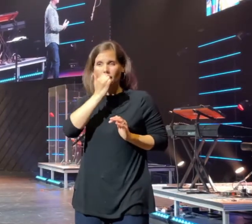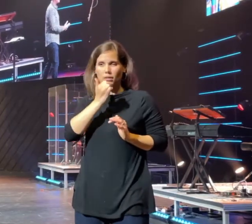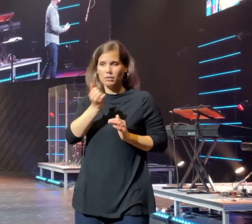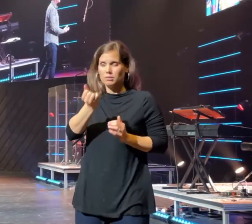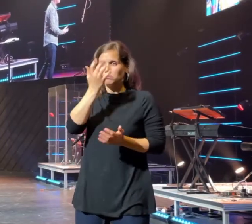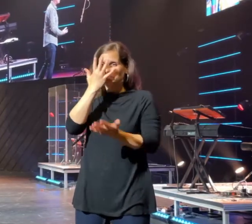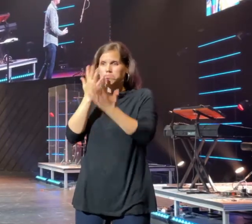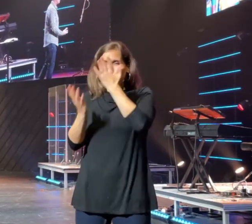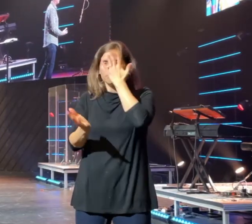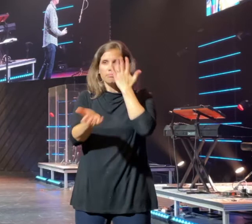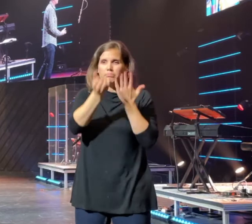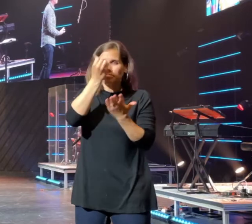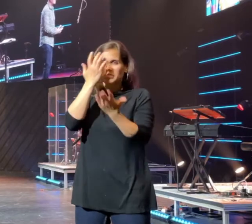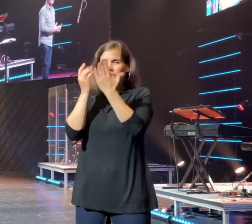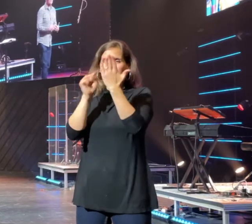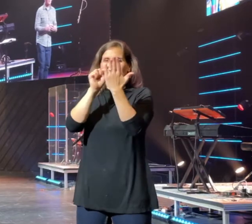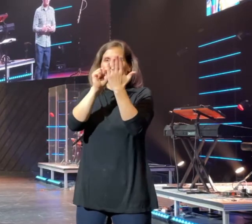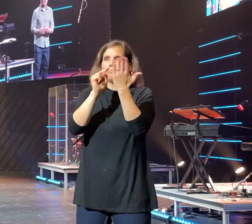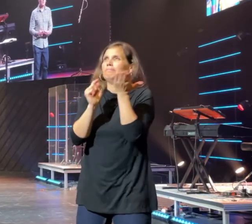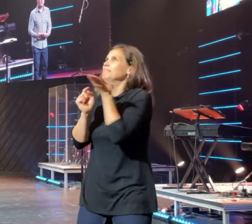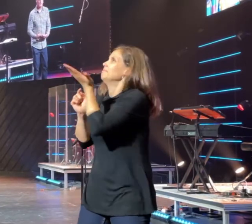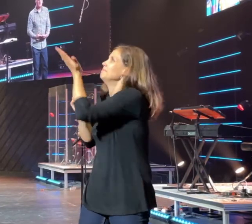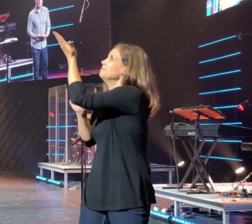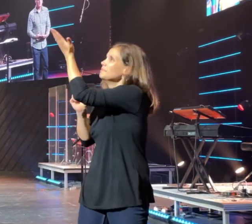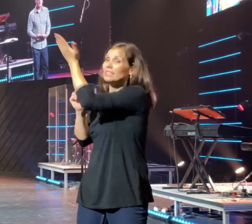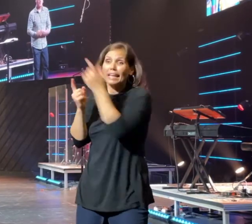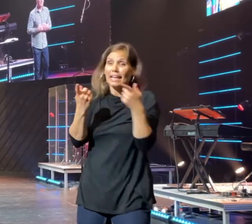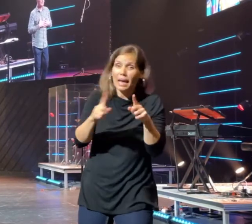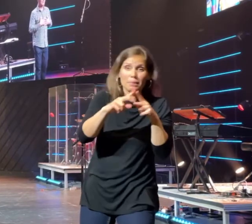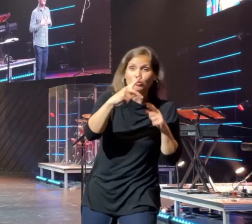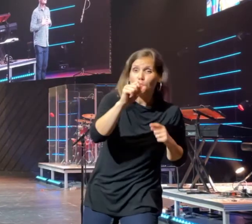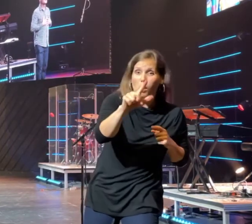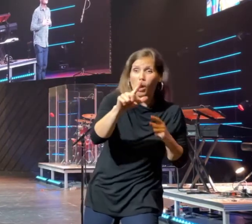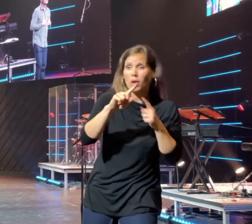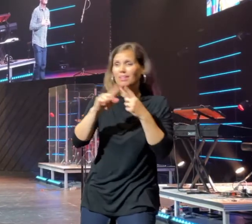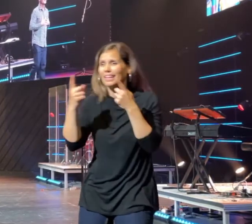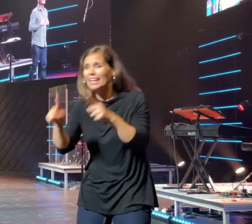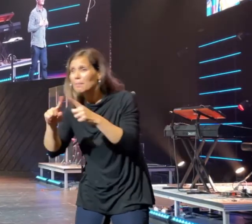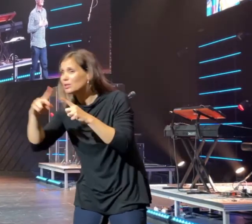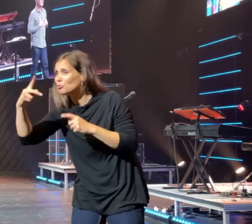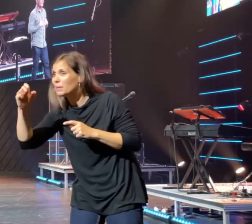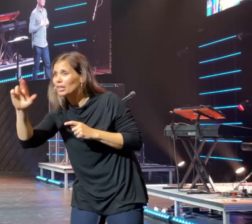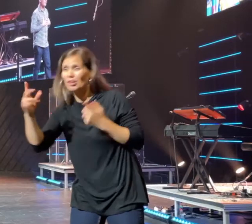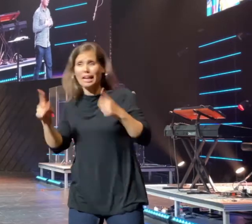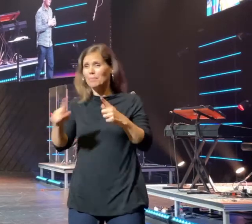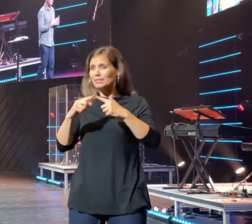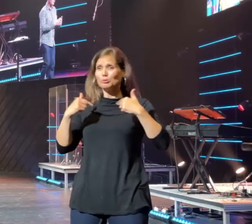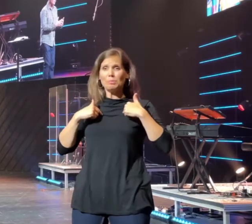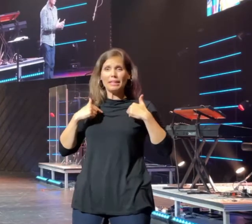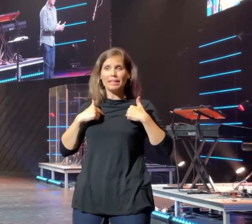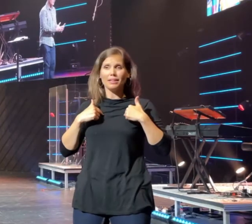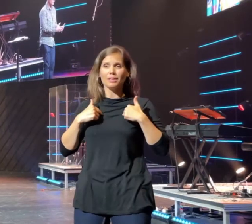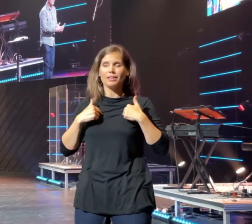The Apostle Paul, the Apostle Peter, the pastor, right? We have to come